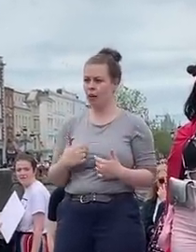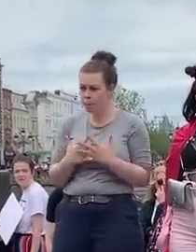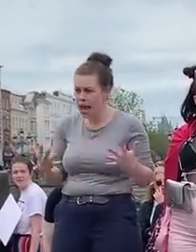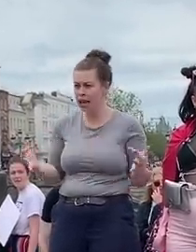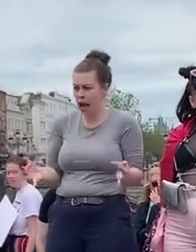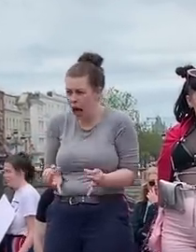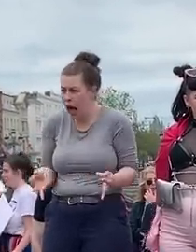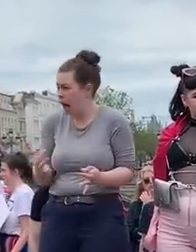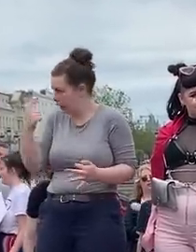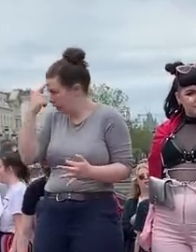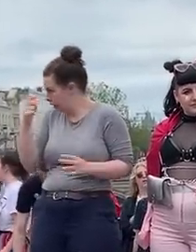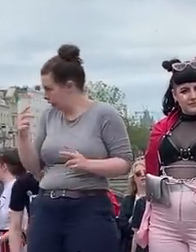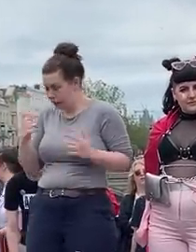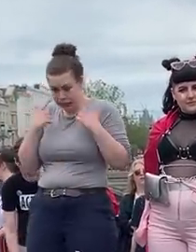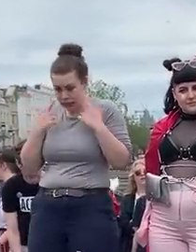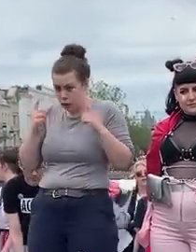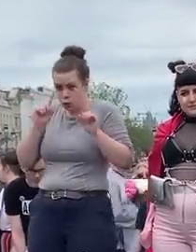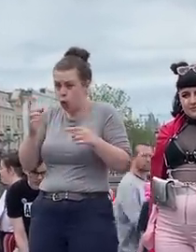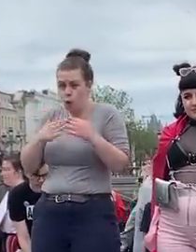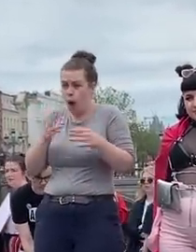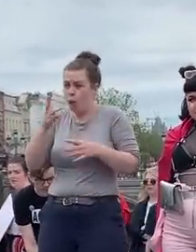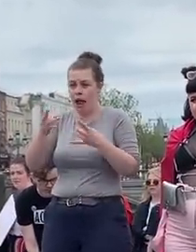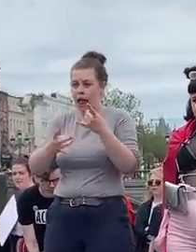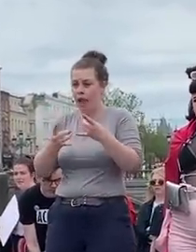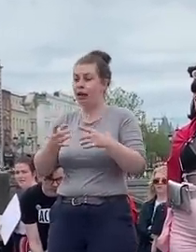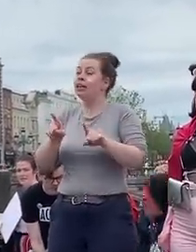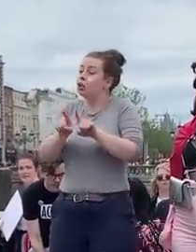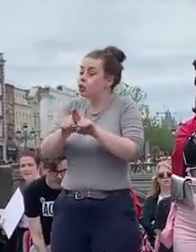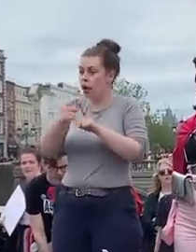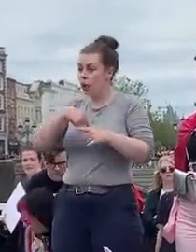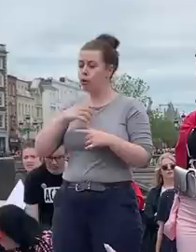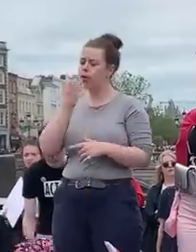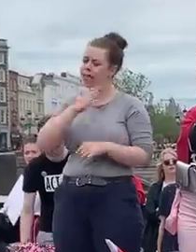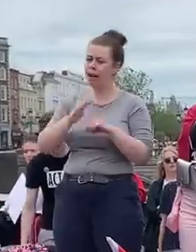frightened. We were mourning